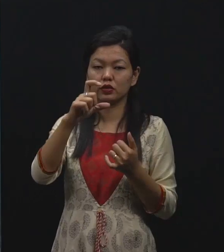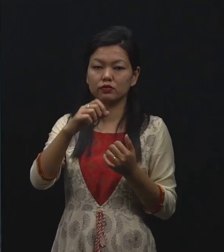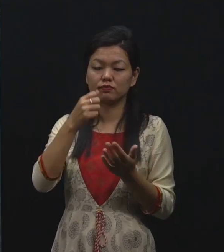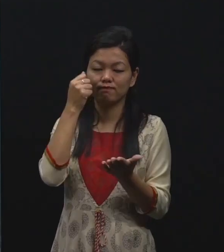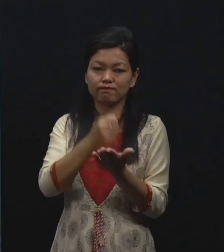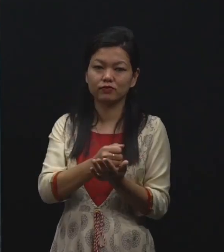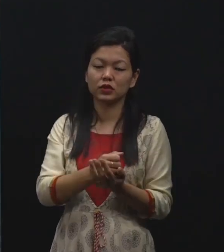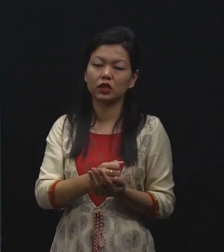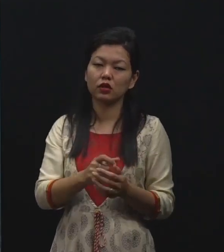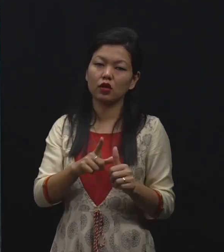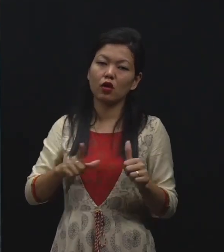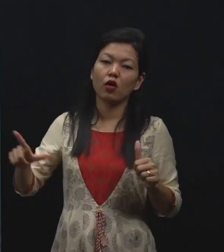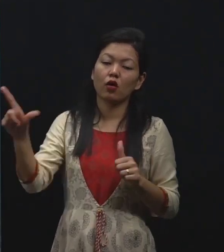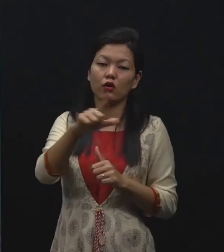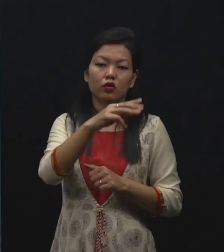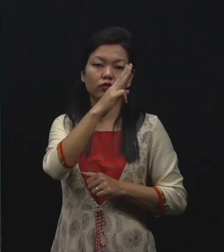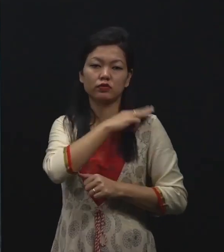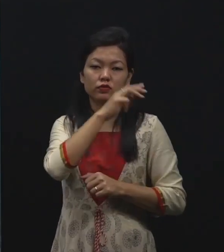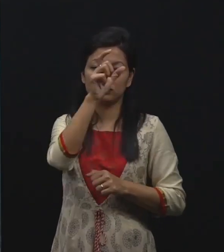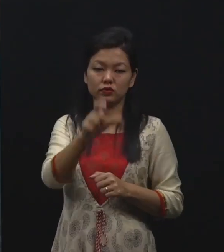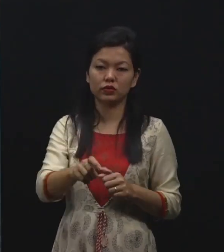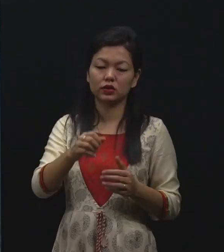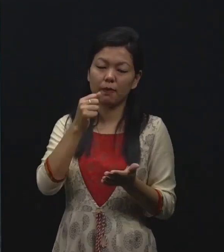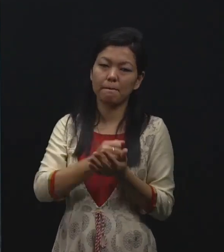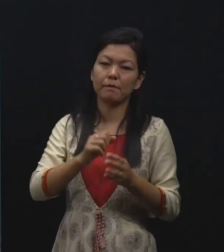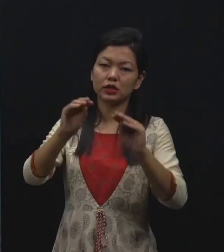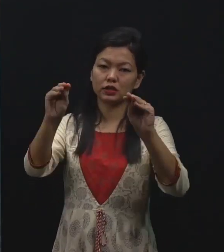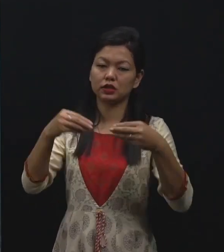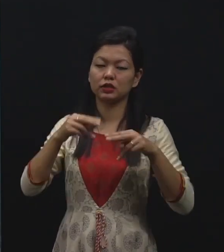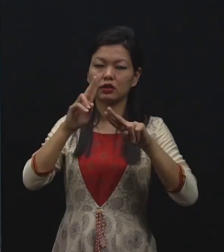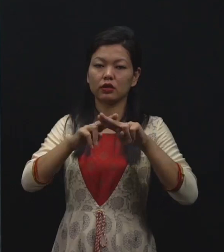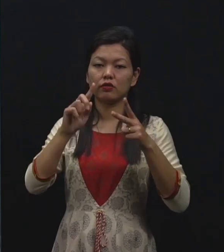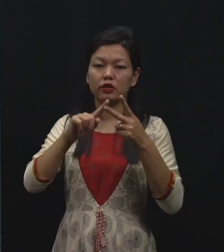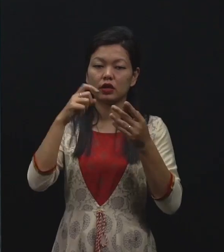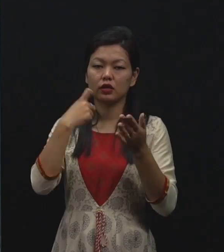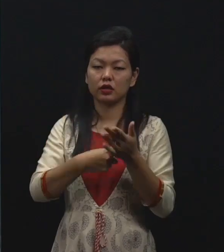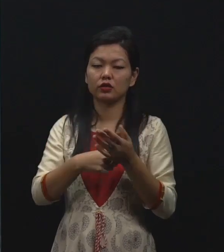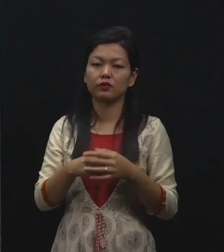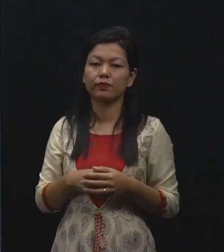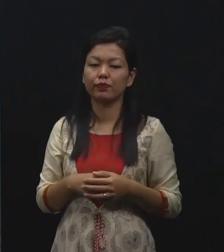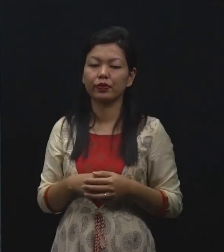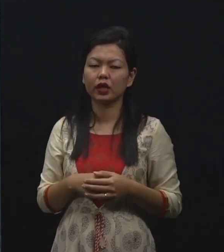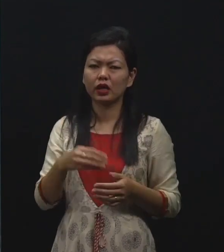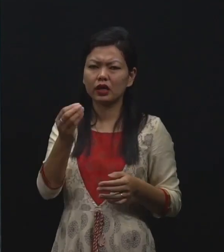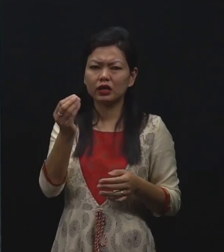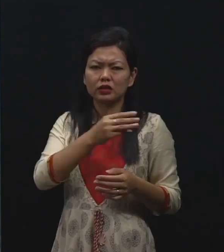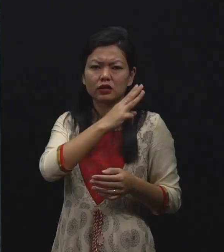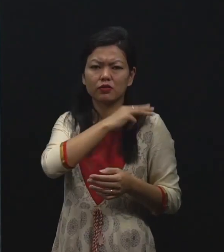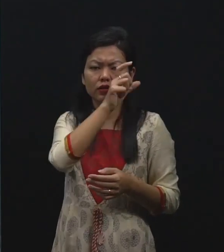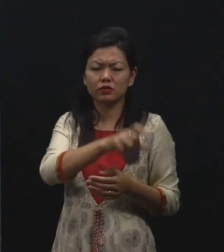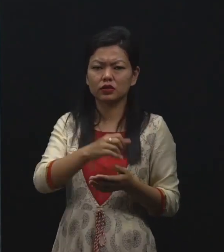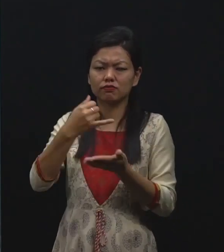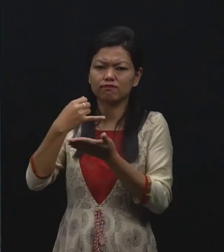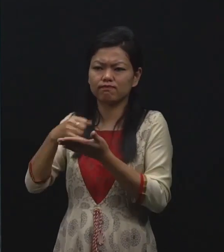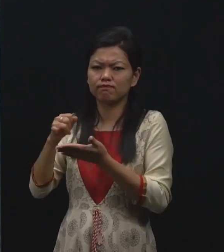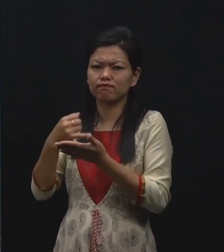officer should reject any FIR that is going to be registered. Okay, so every person, whoever comes with the simplest cases,